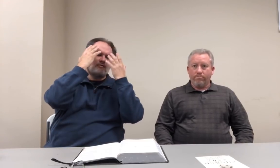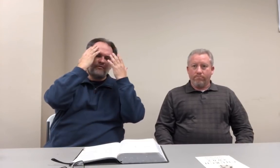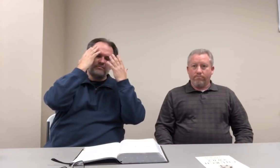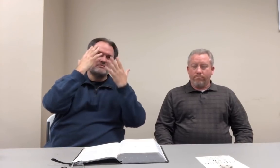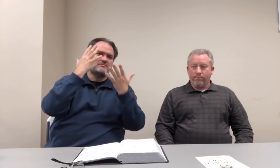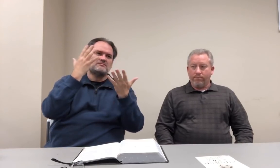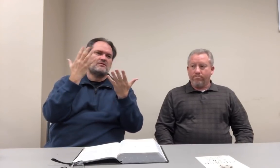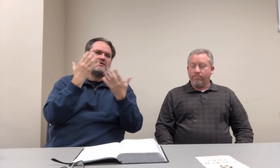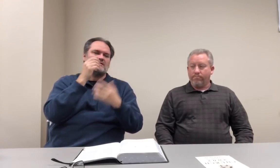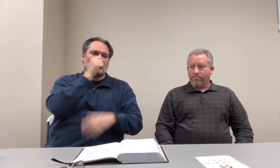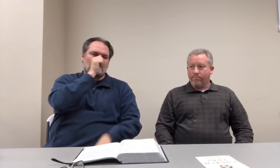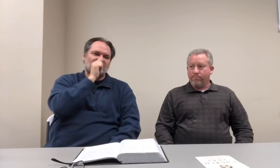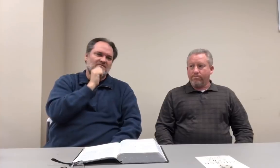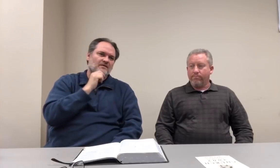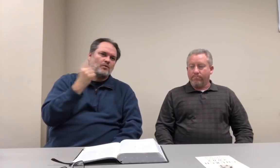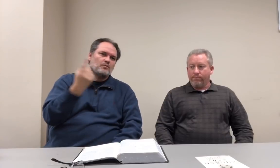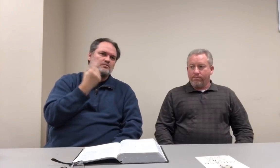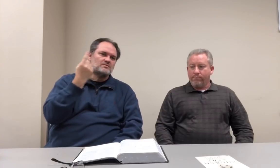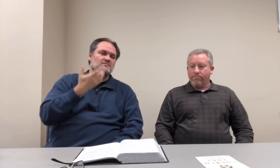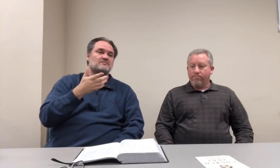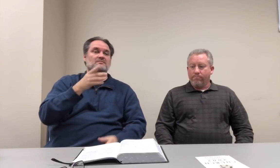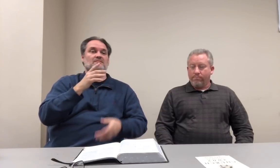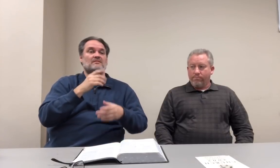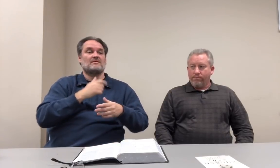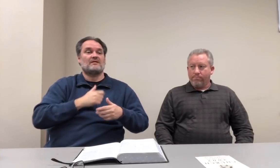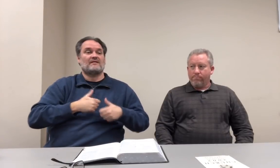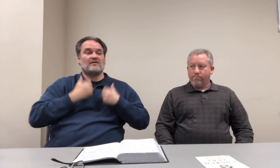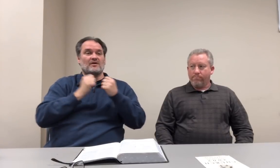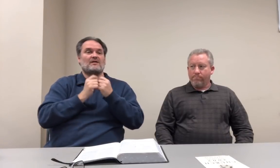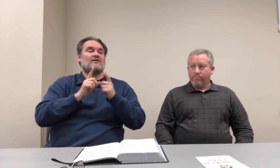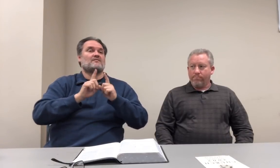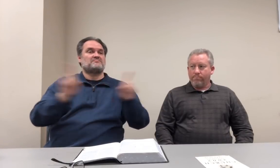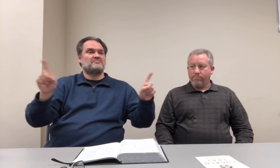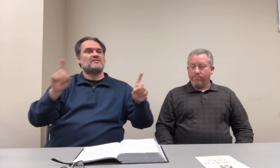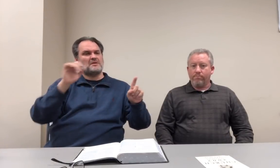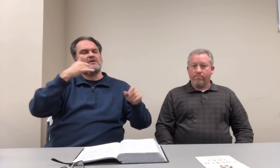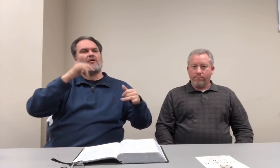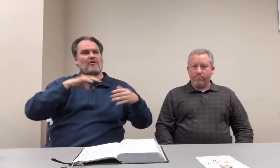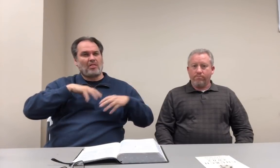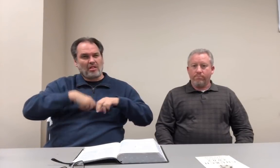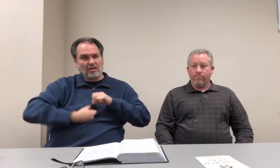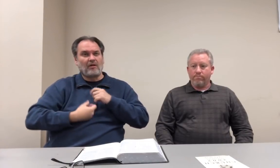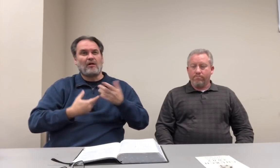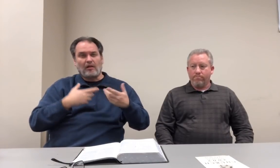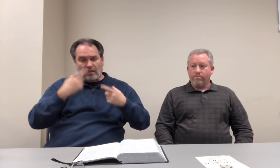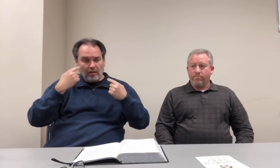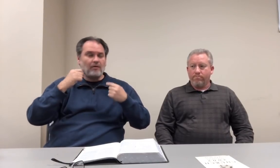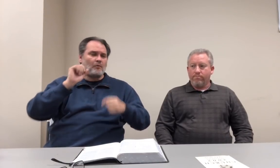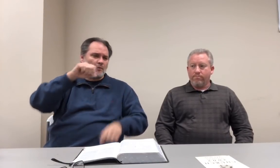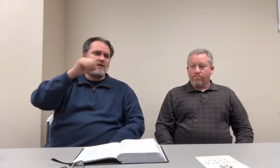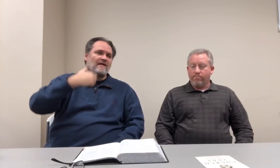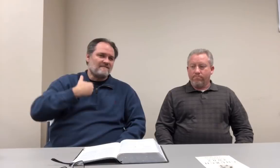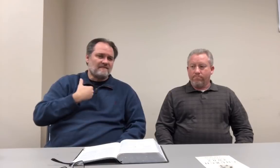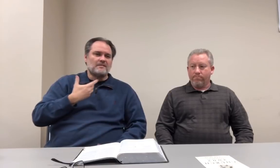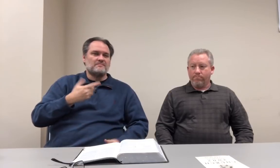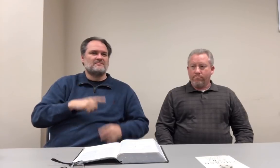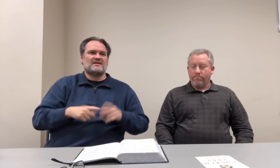God's mind." You know, from there, I went on and I quoted him like 100 times in my life. But there's texts that are hard,